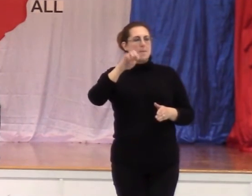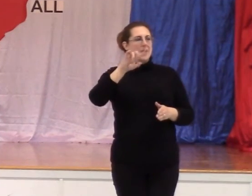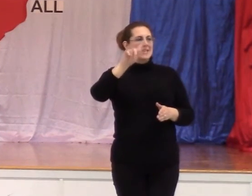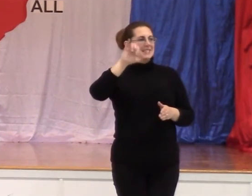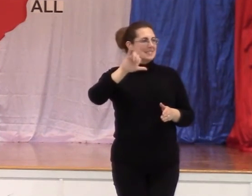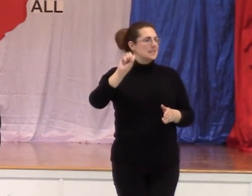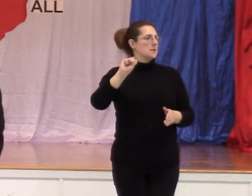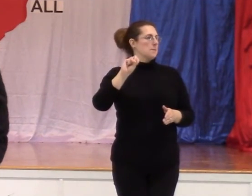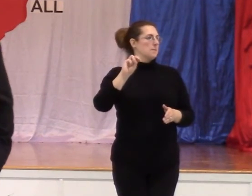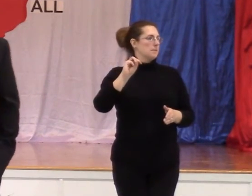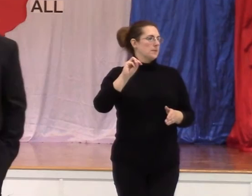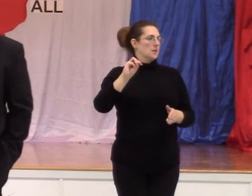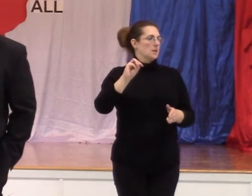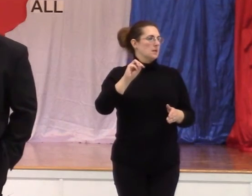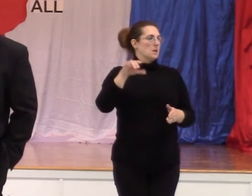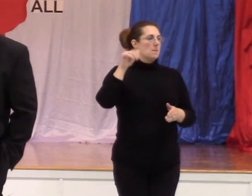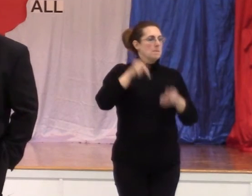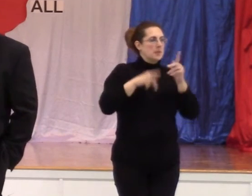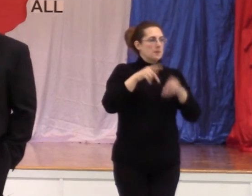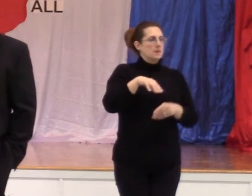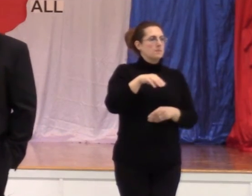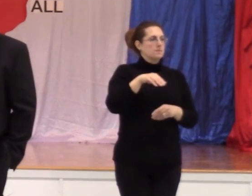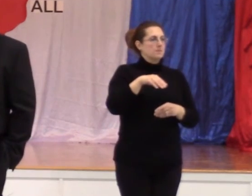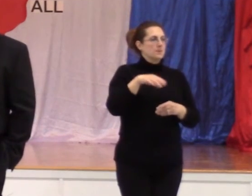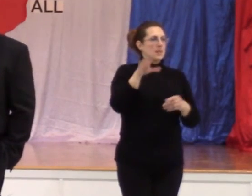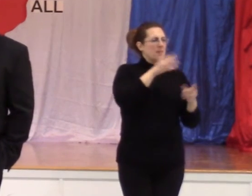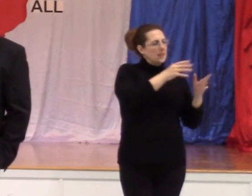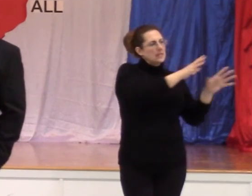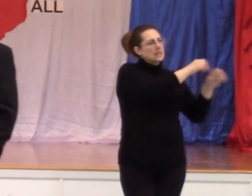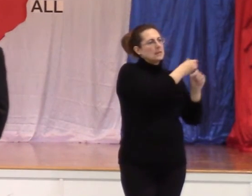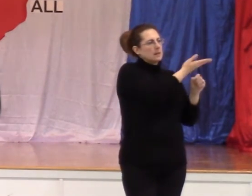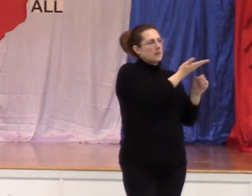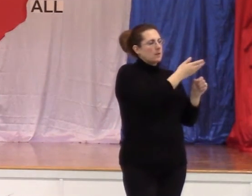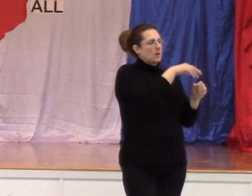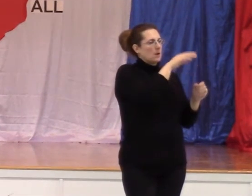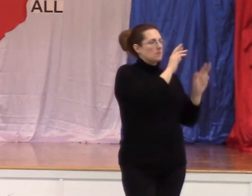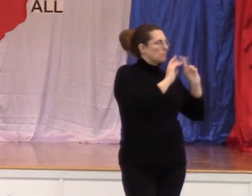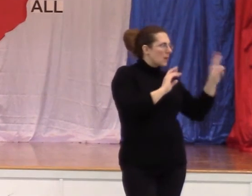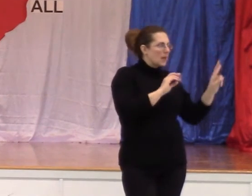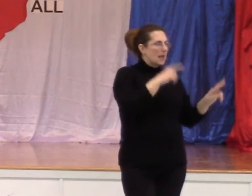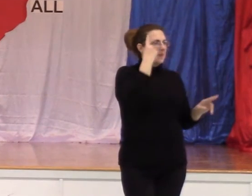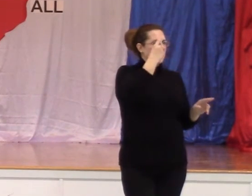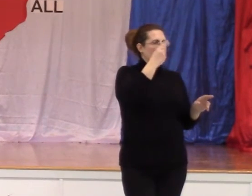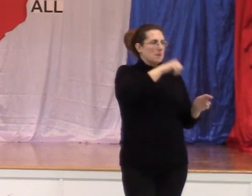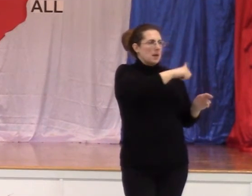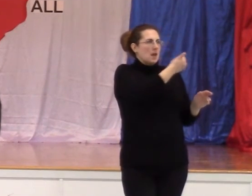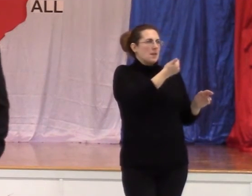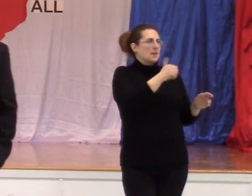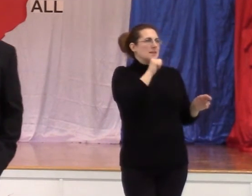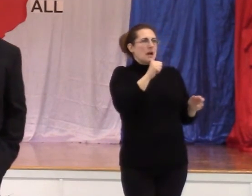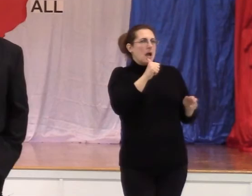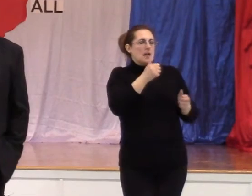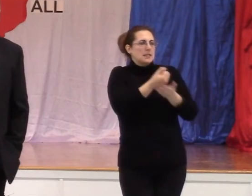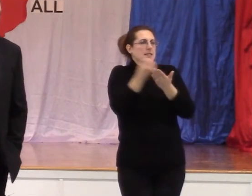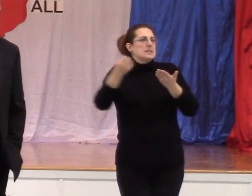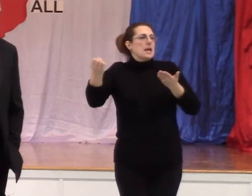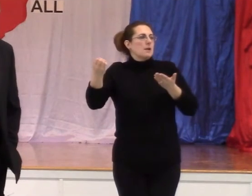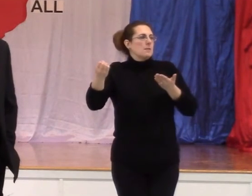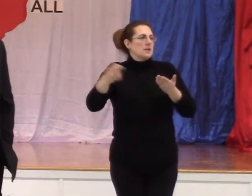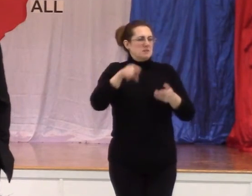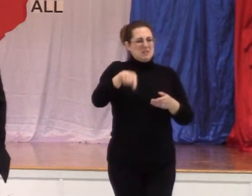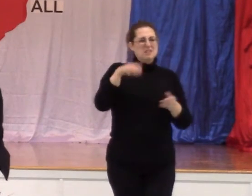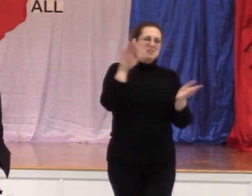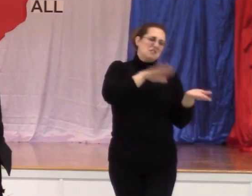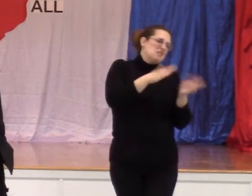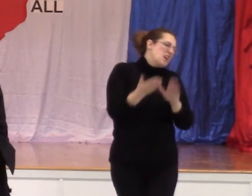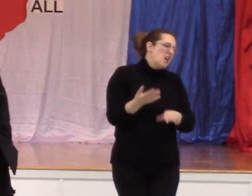Pietists take a branch from the radicals, and they start thinking of things other than the word and the sacraments, which seem to be dead and dull